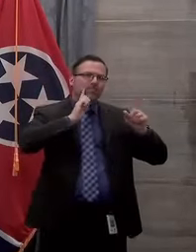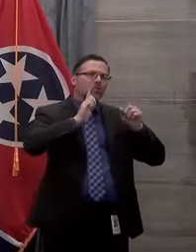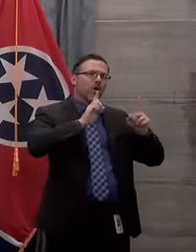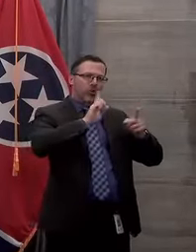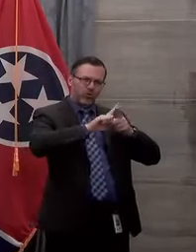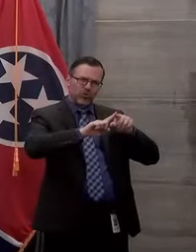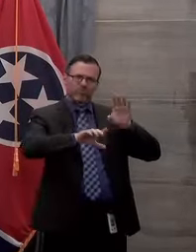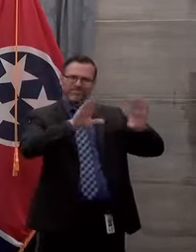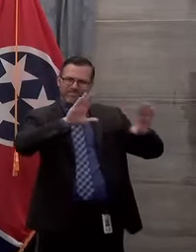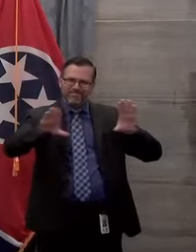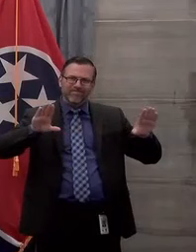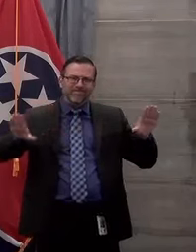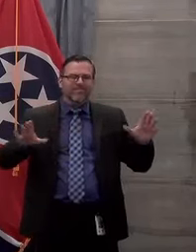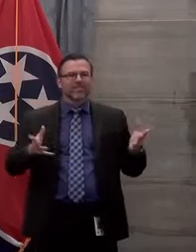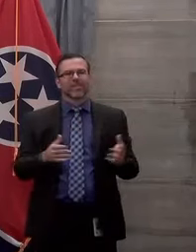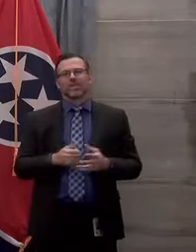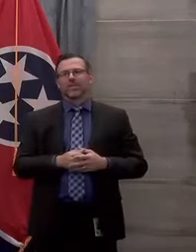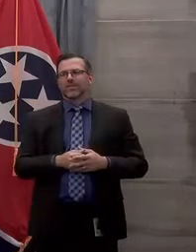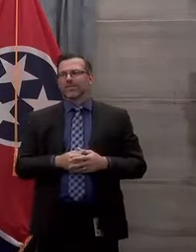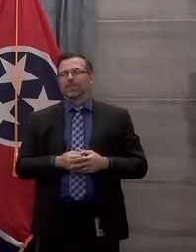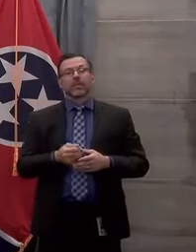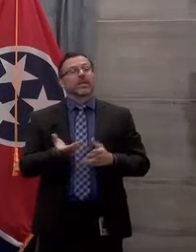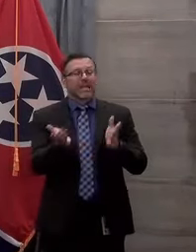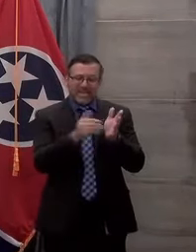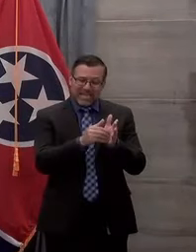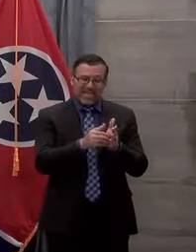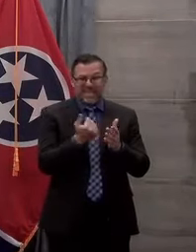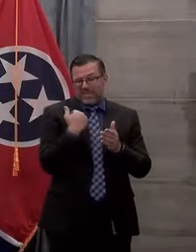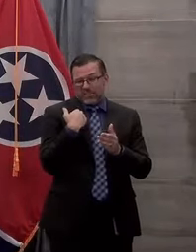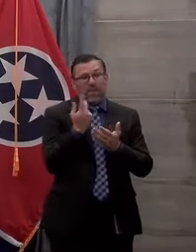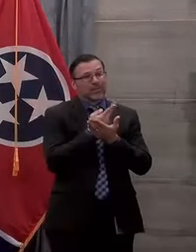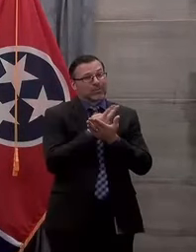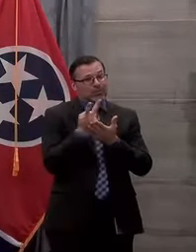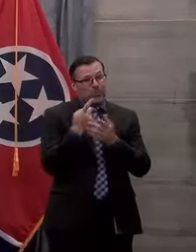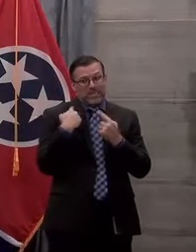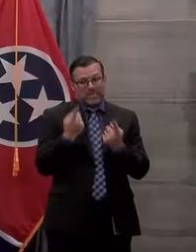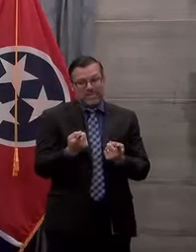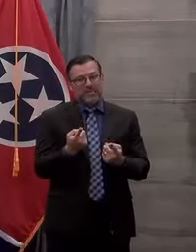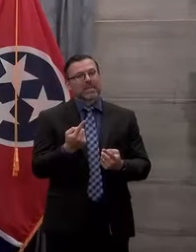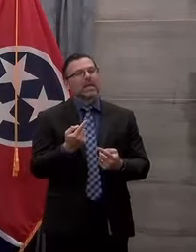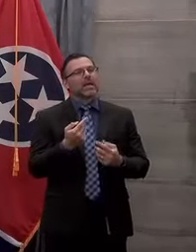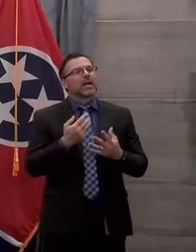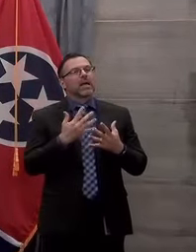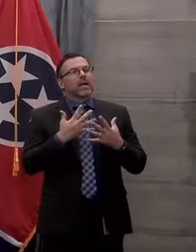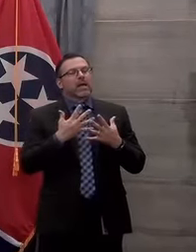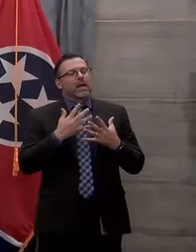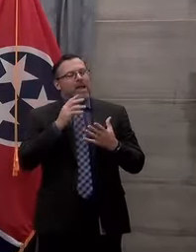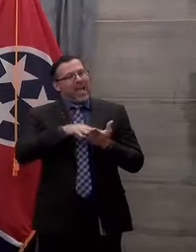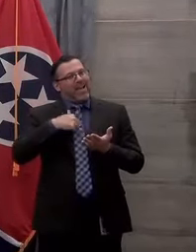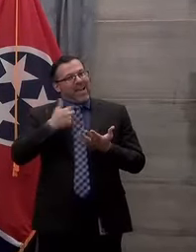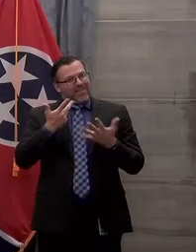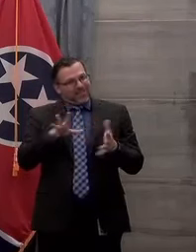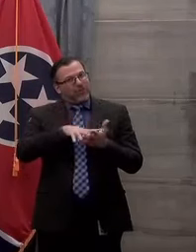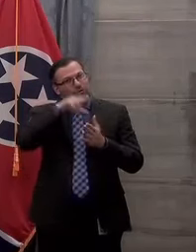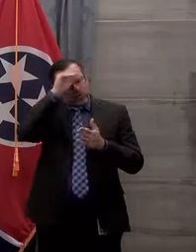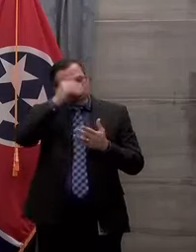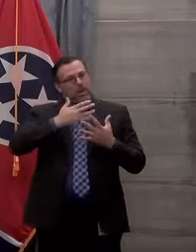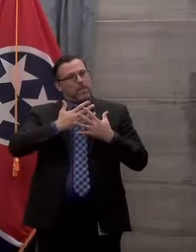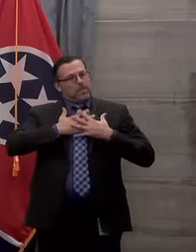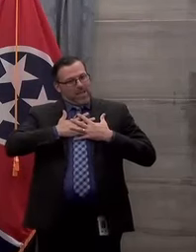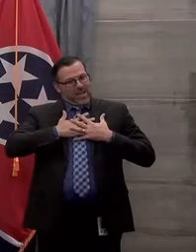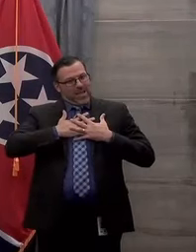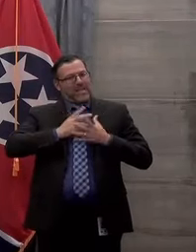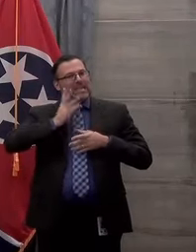know, again, if I've learned anything over the last 2 weeks, it's that my own experiences don't